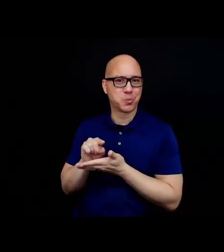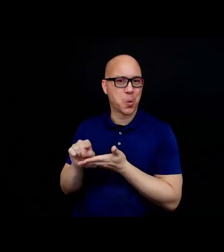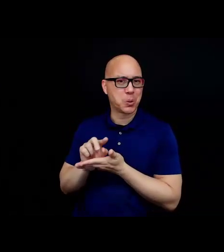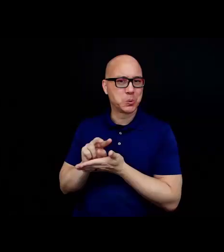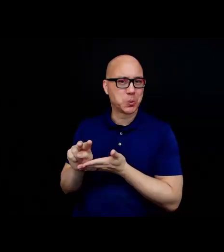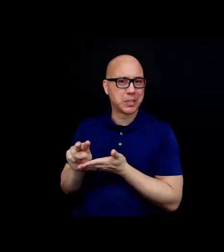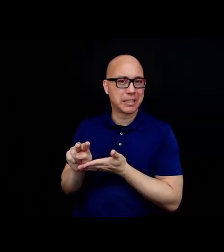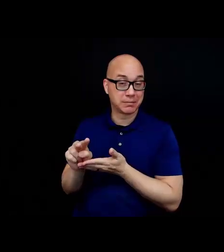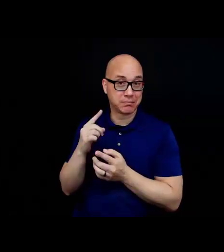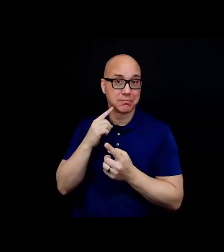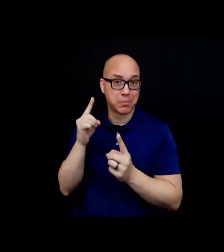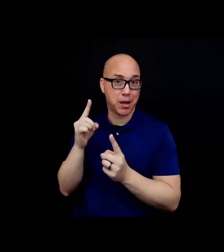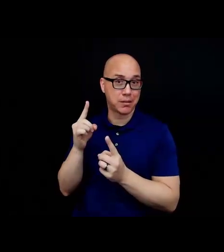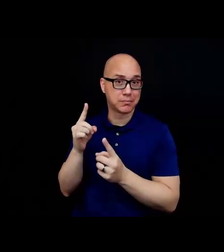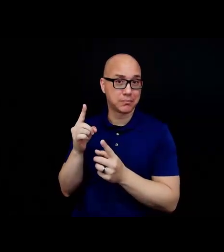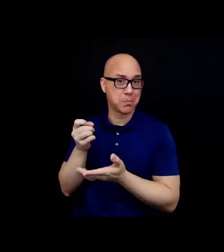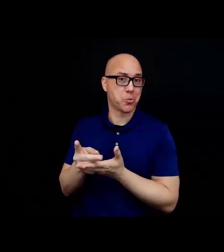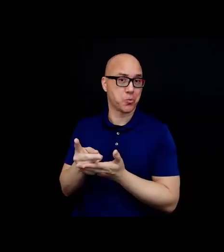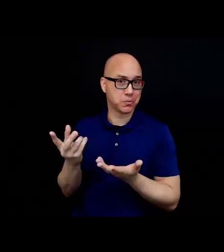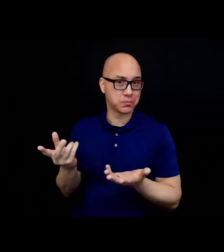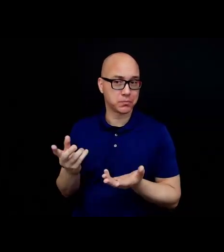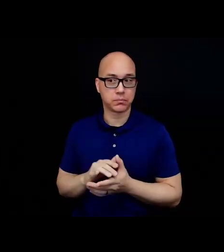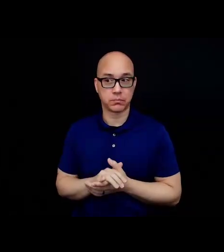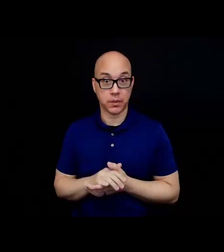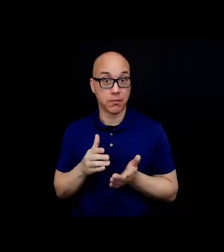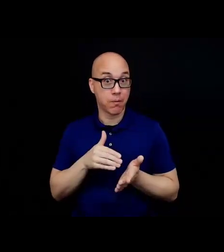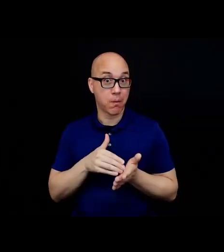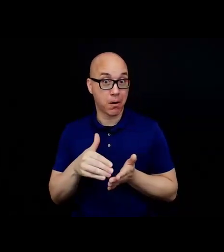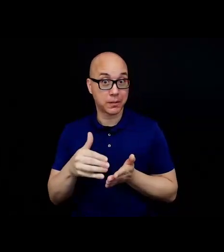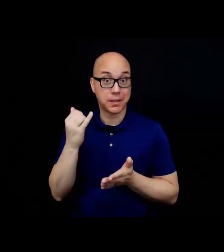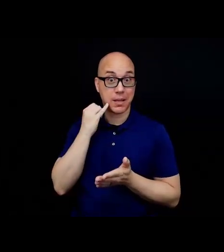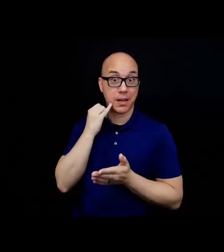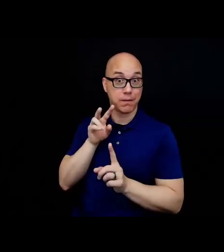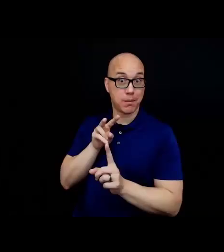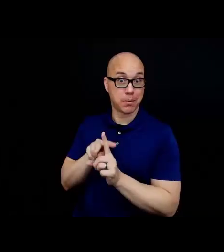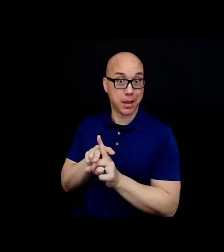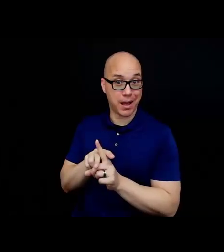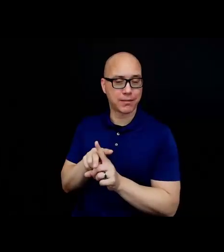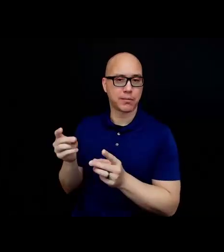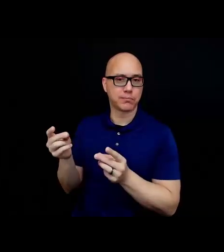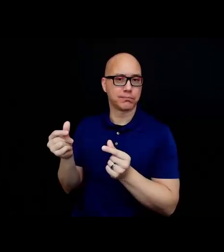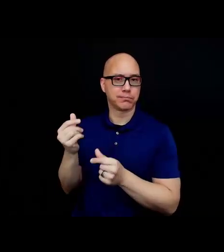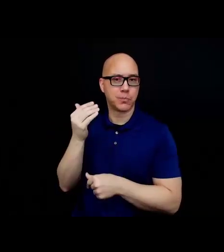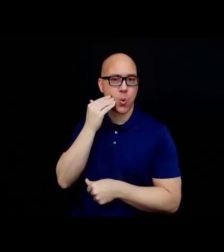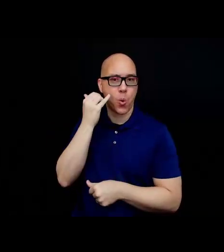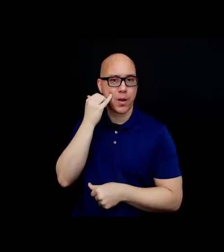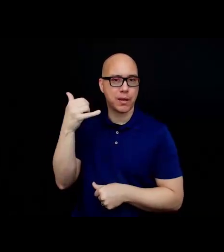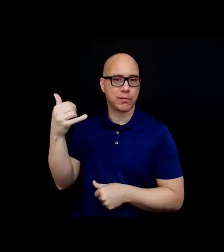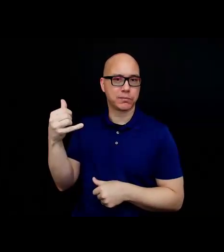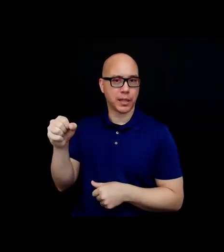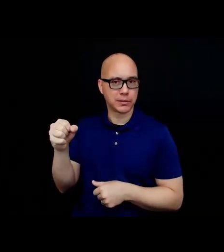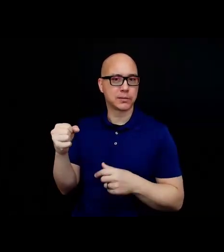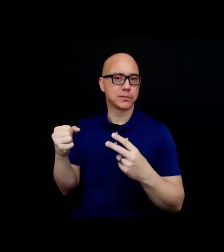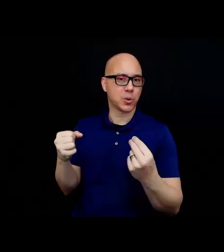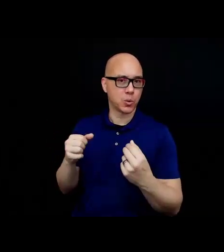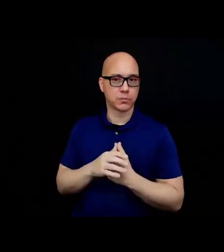of time to apply. Most of the times when you apply, right away. And it just takes them long enough